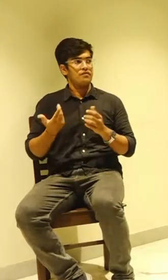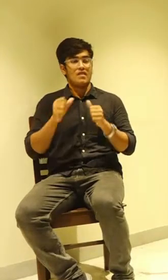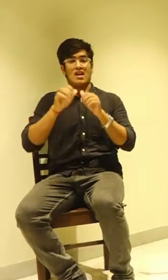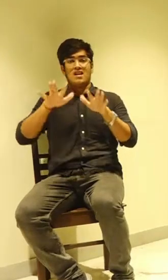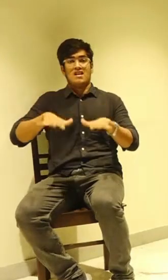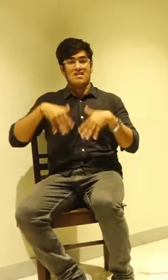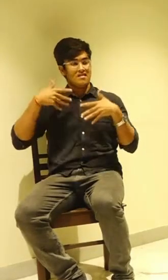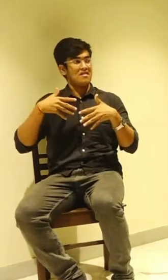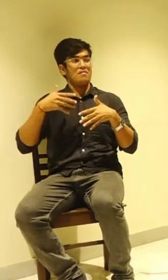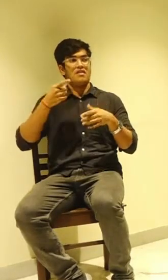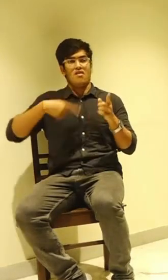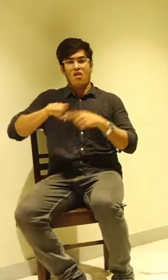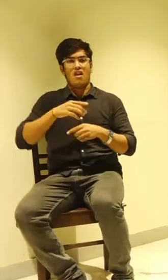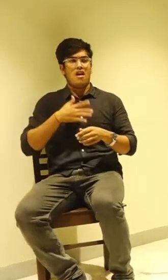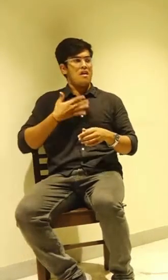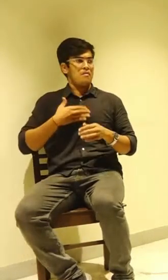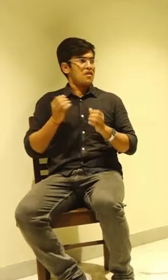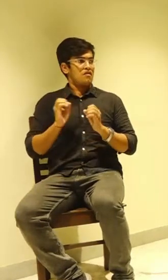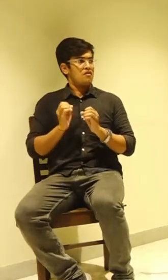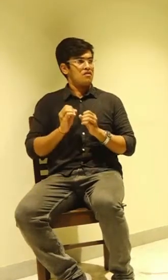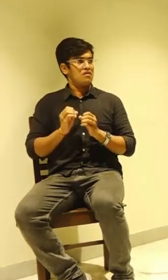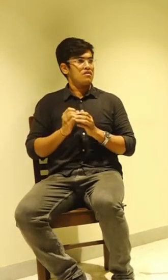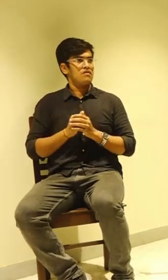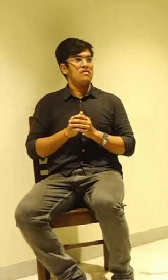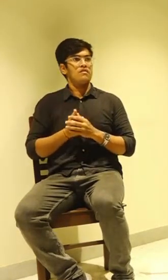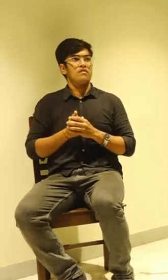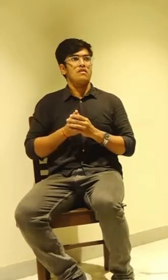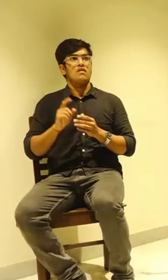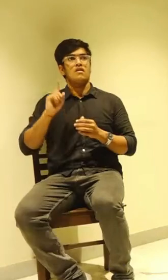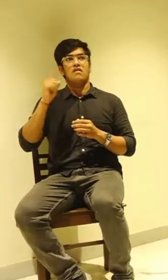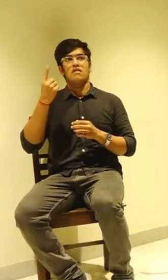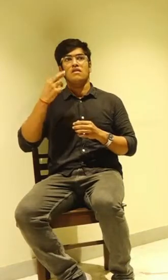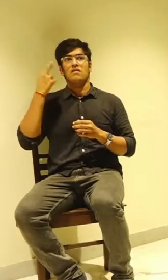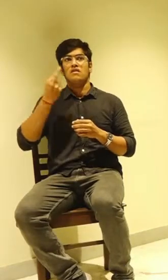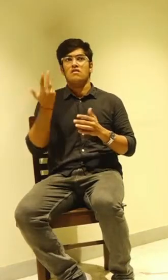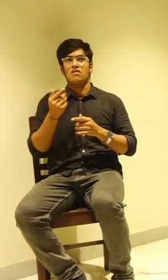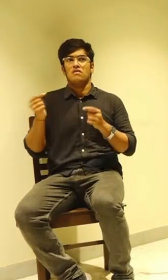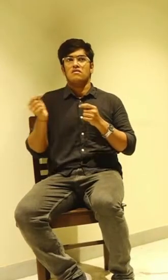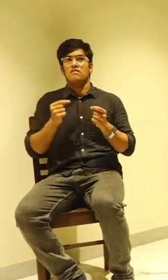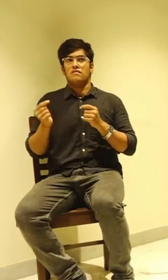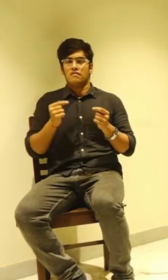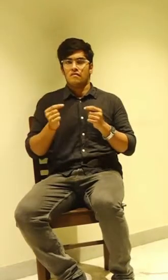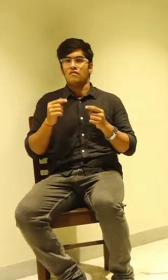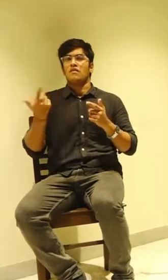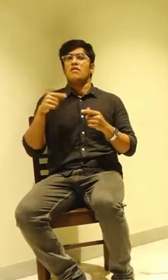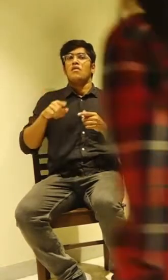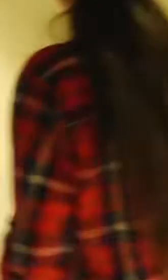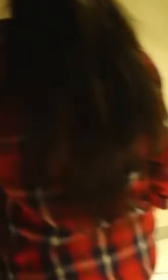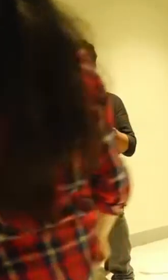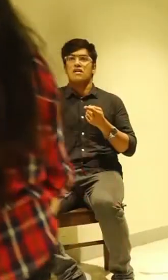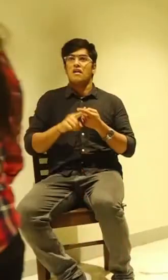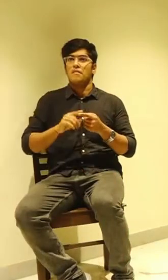and there's proof about why they were unhappy in two ways. Firstly, because of the debates itself, and secondly, of what happened